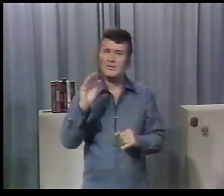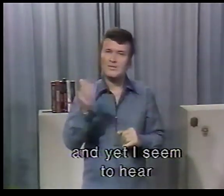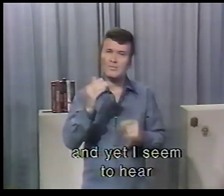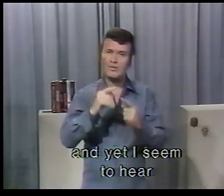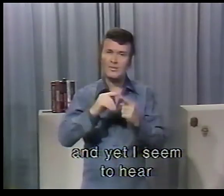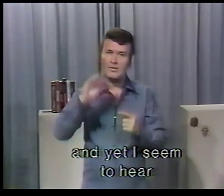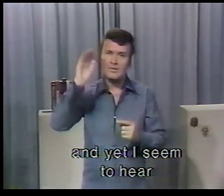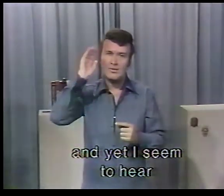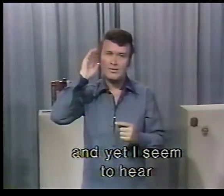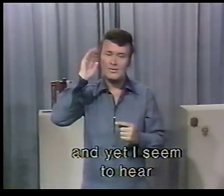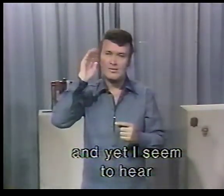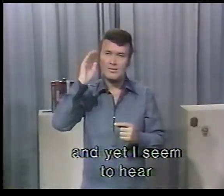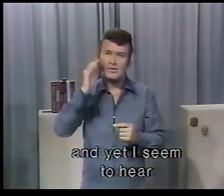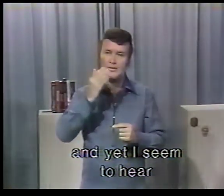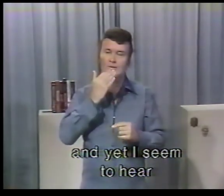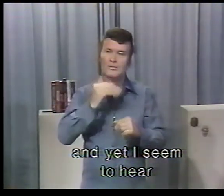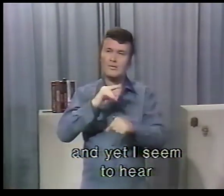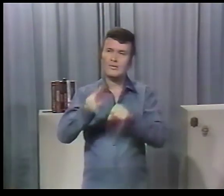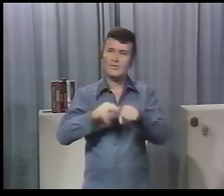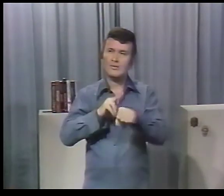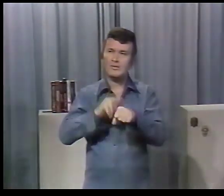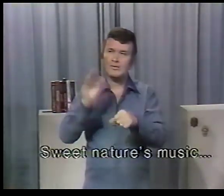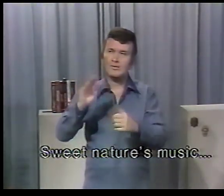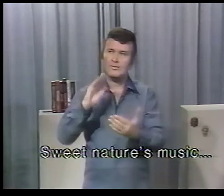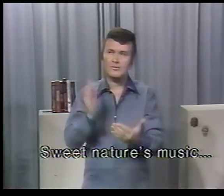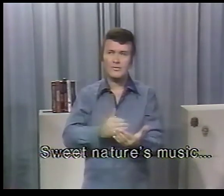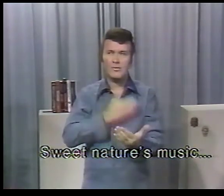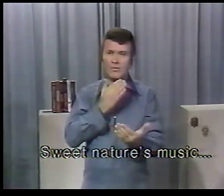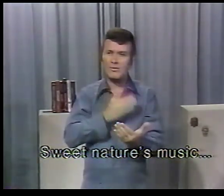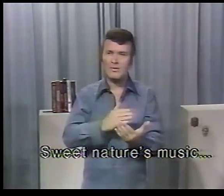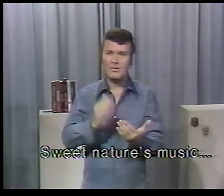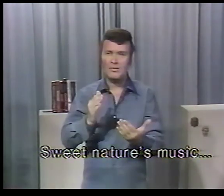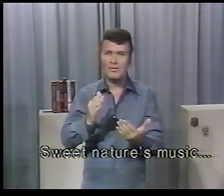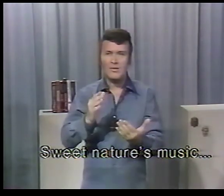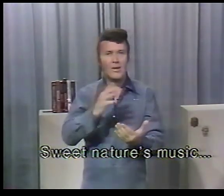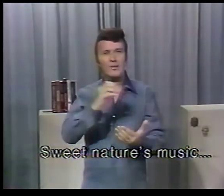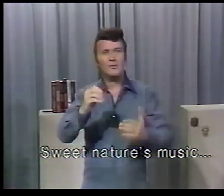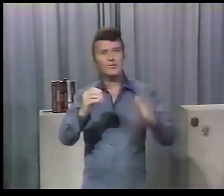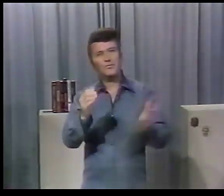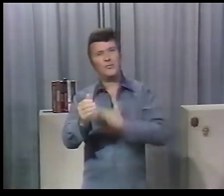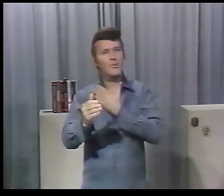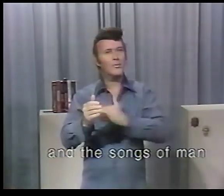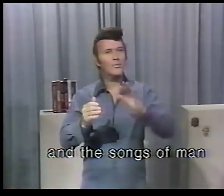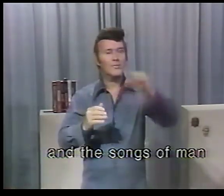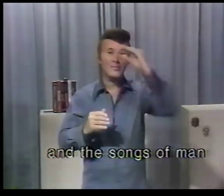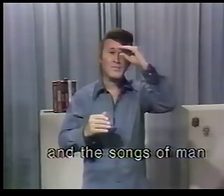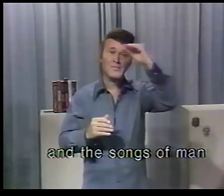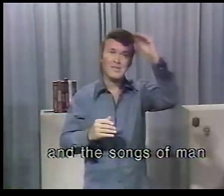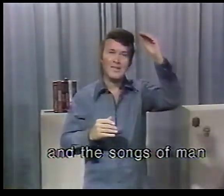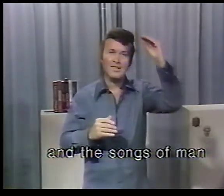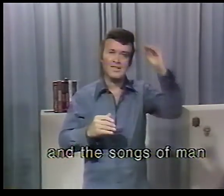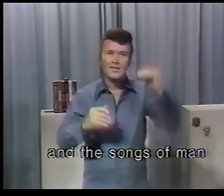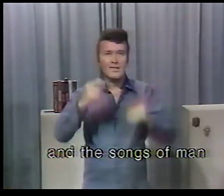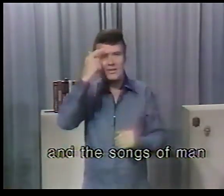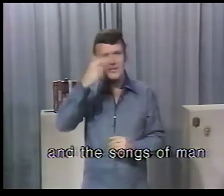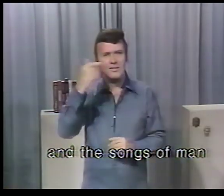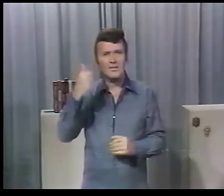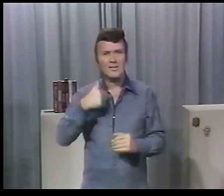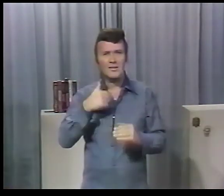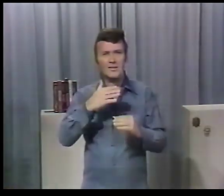and yet I seem to hear sweet nature's music and the songs of man,